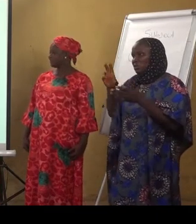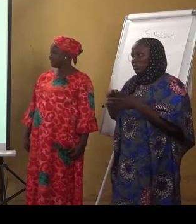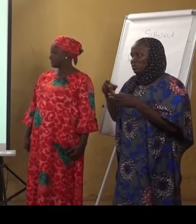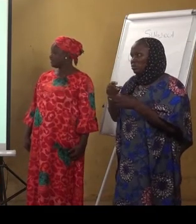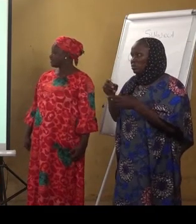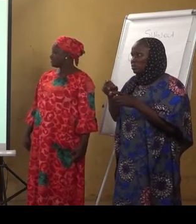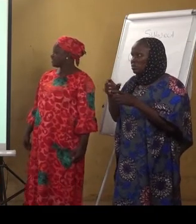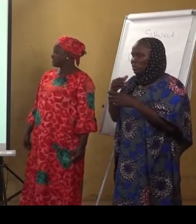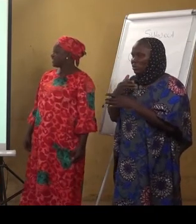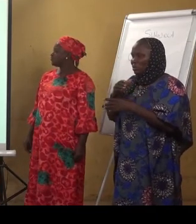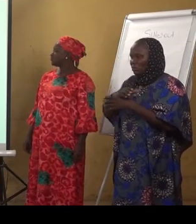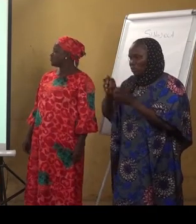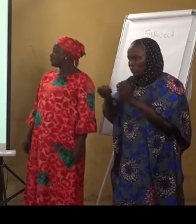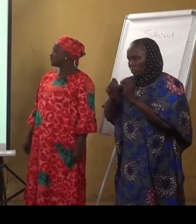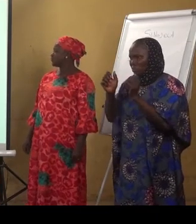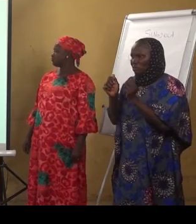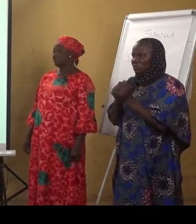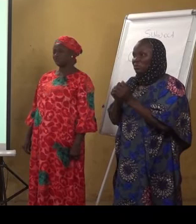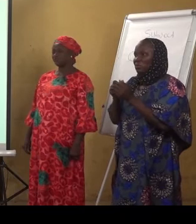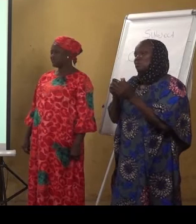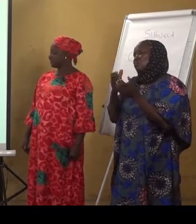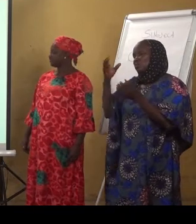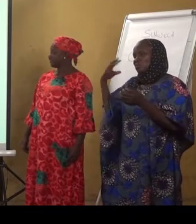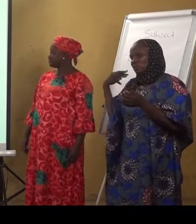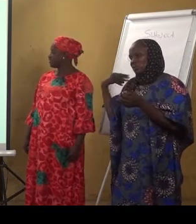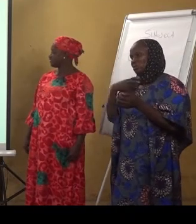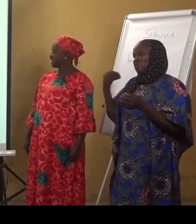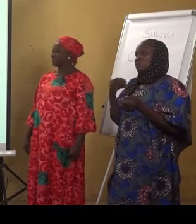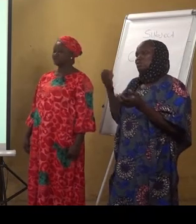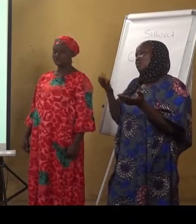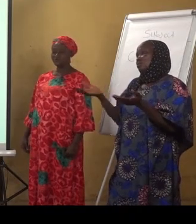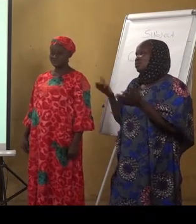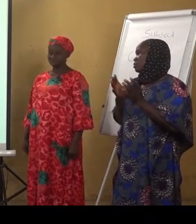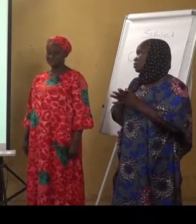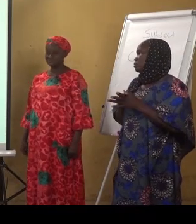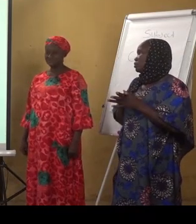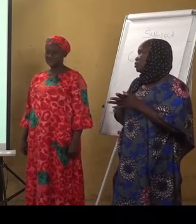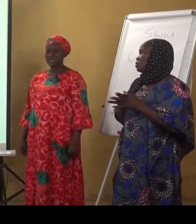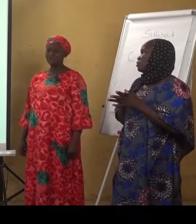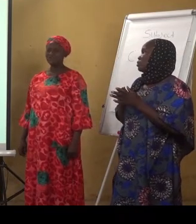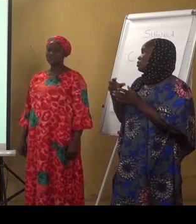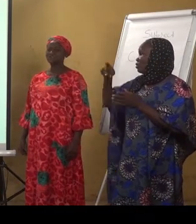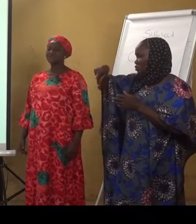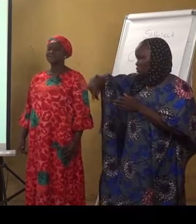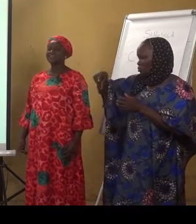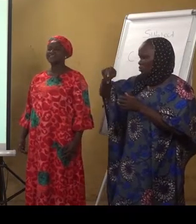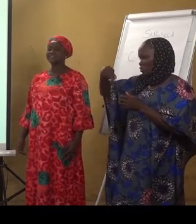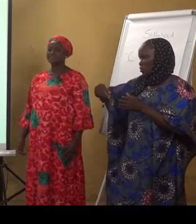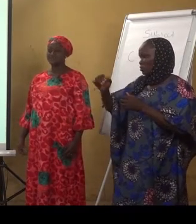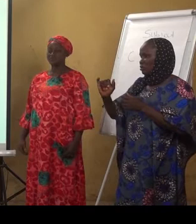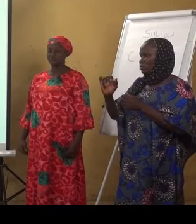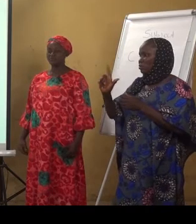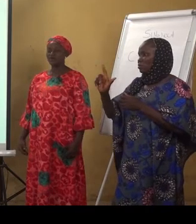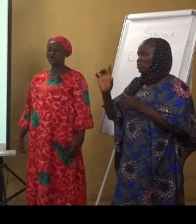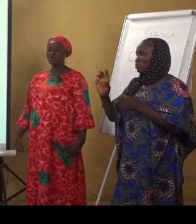slave. Now, who were Paul, Philemon, and Onesimus? I want us to look at these